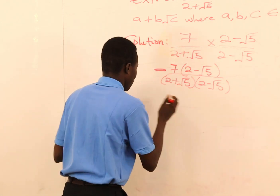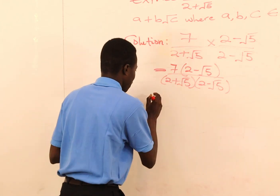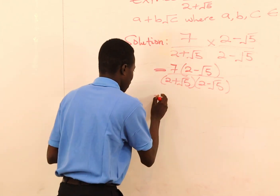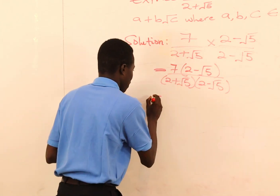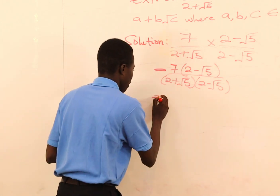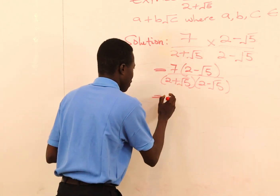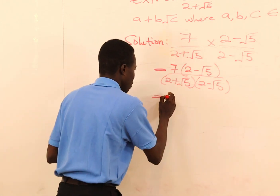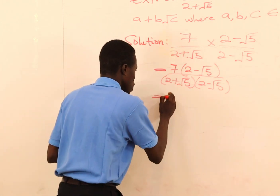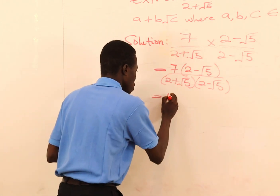have?